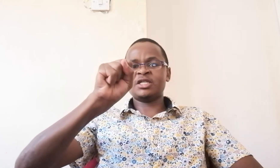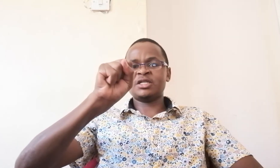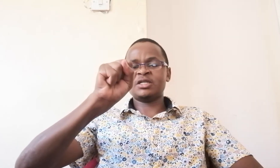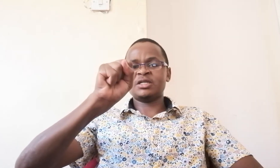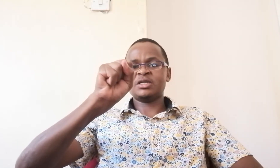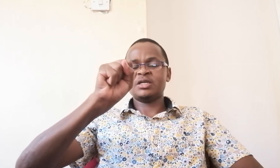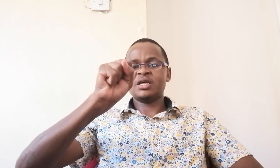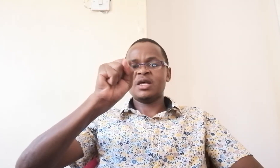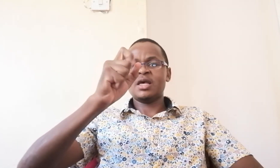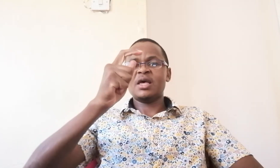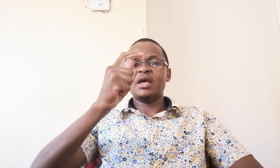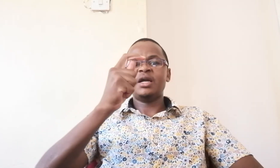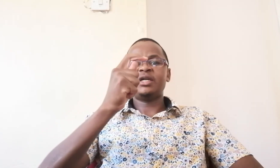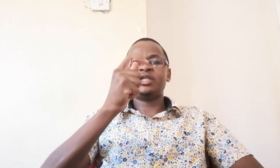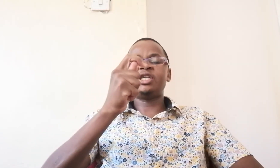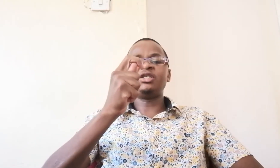S, T,